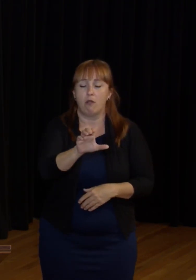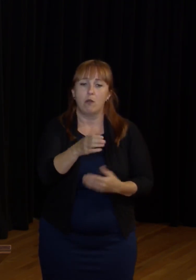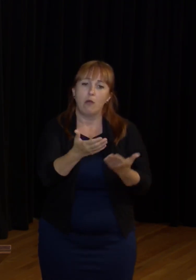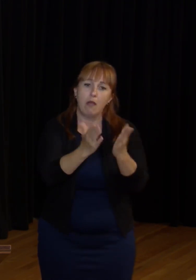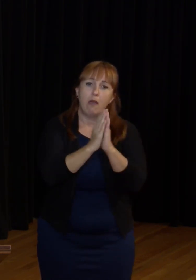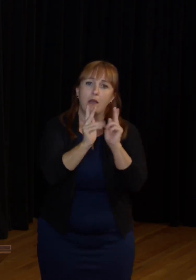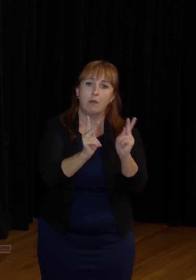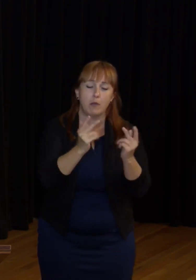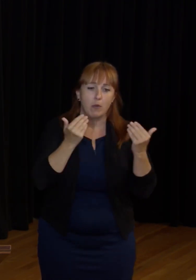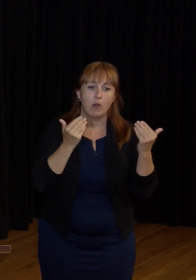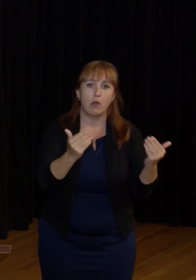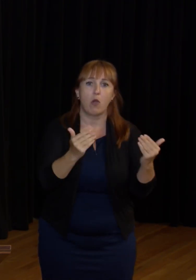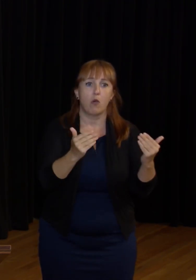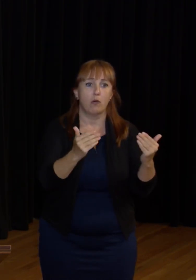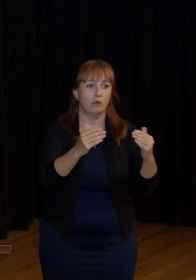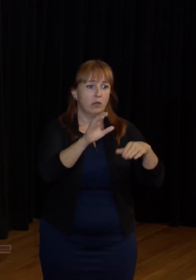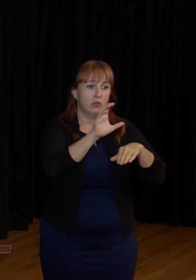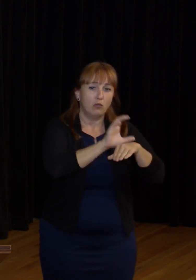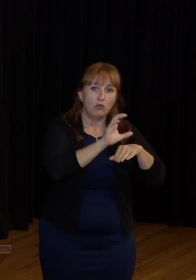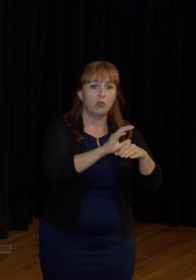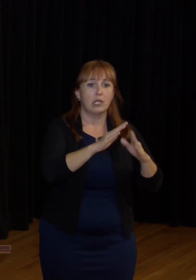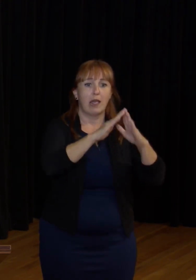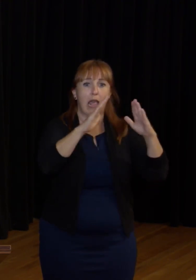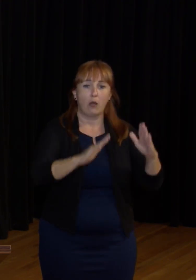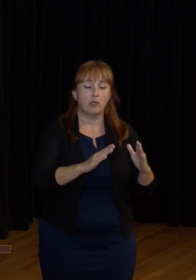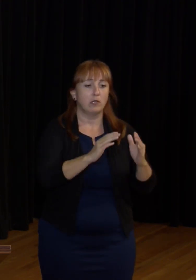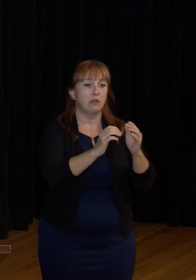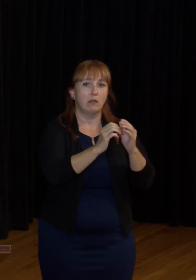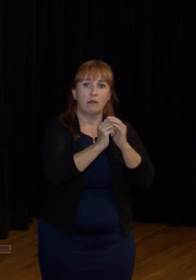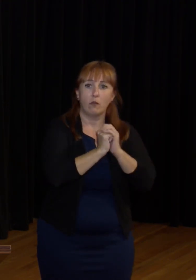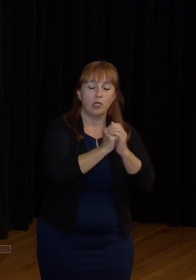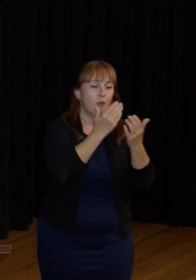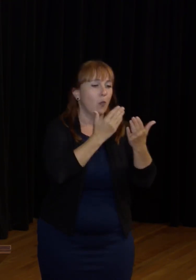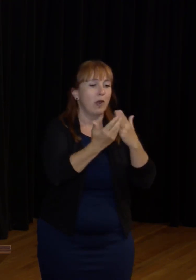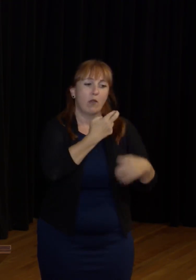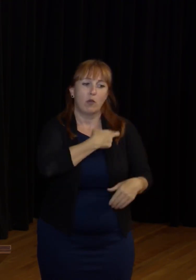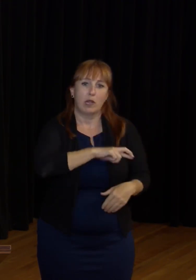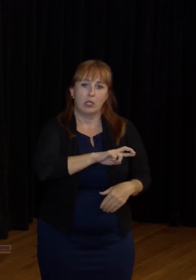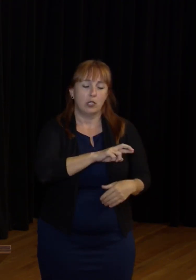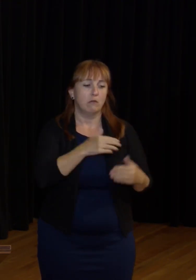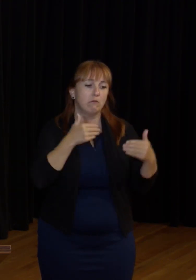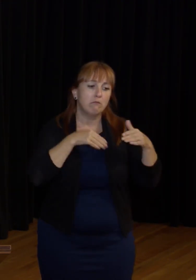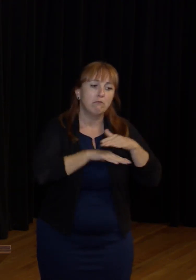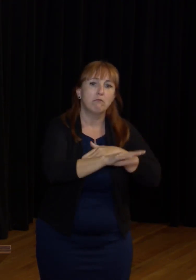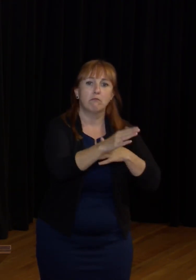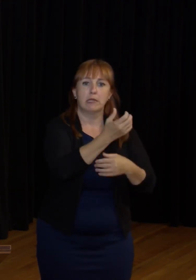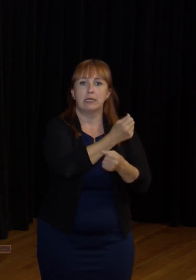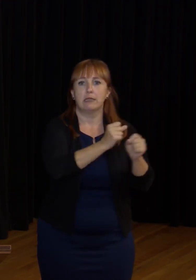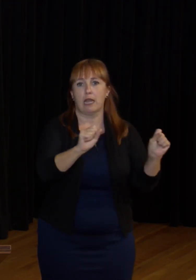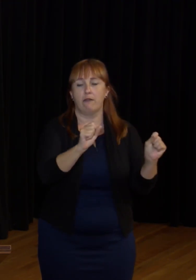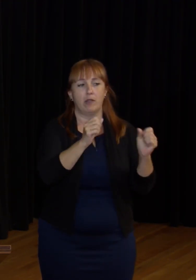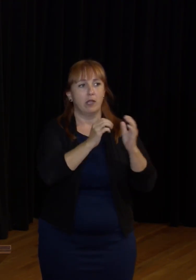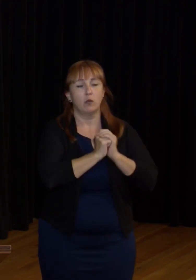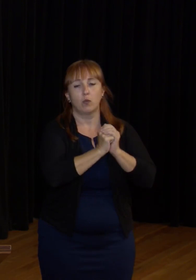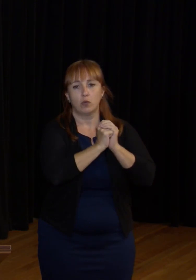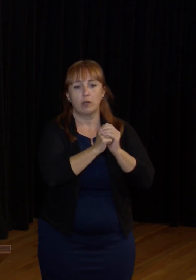everybody to go to those houses of worship, no matter what denomination it might be, and to practice as safely as possible in the